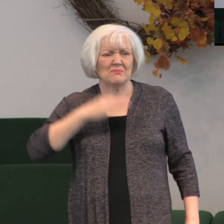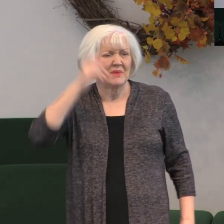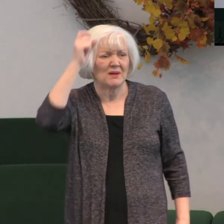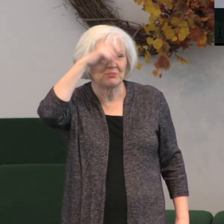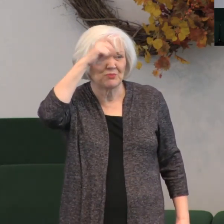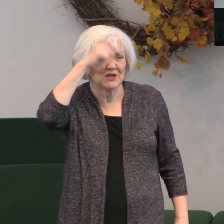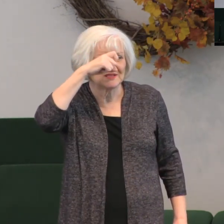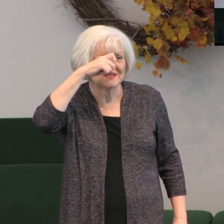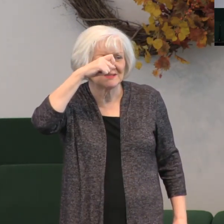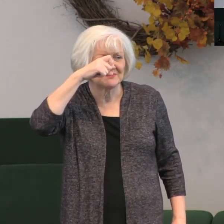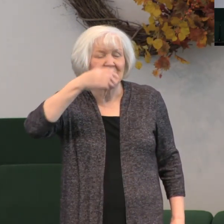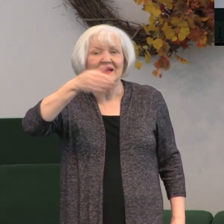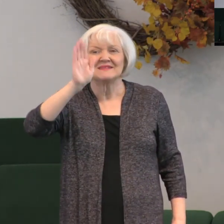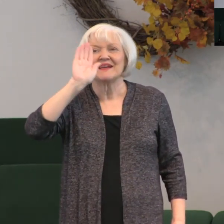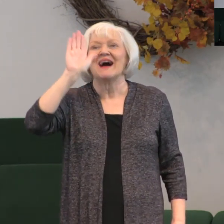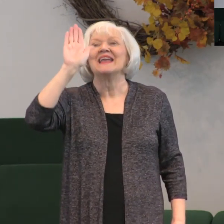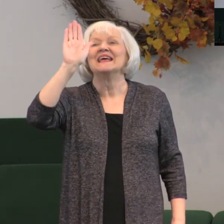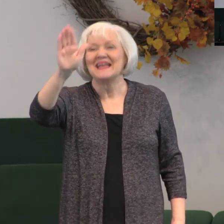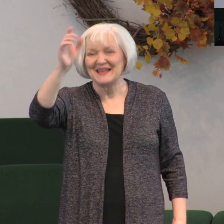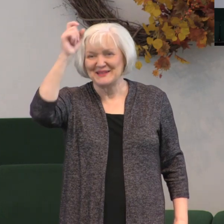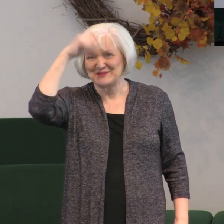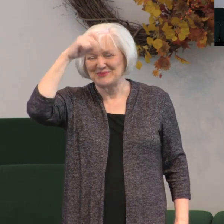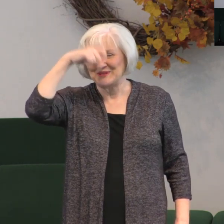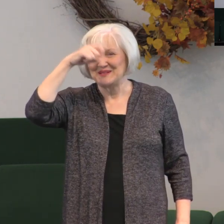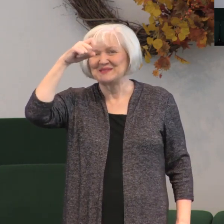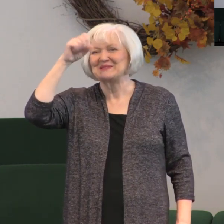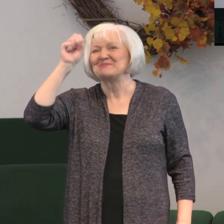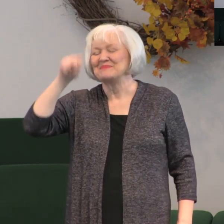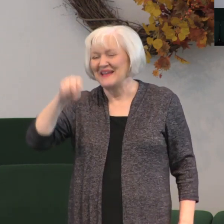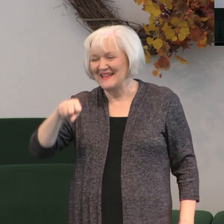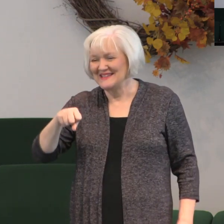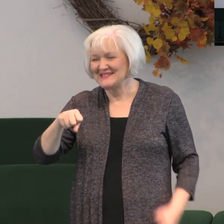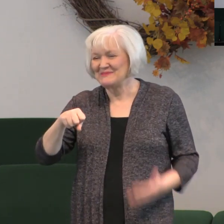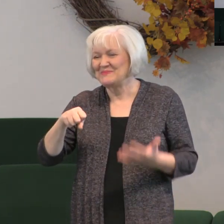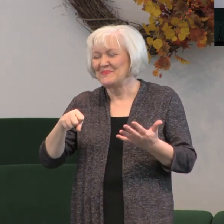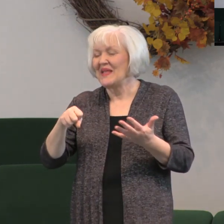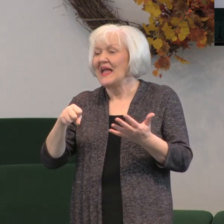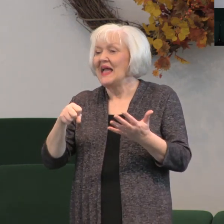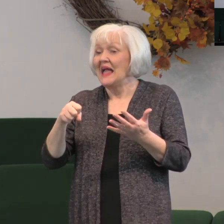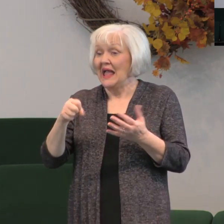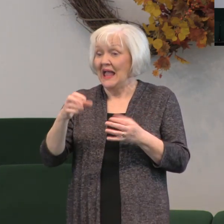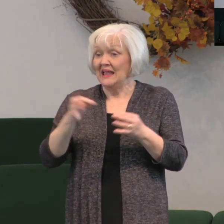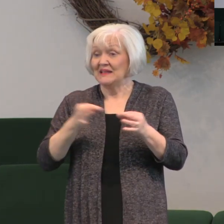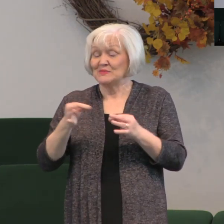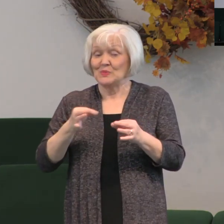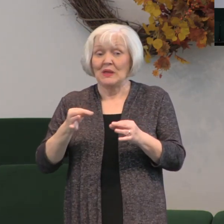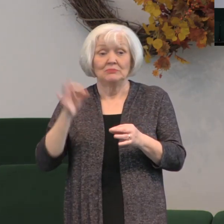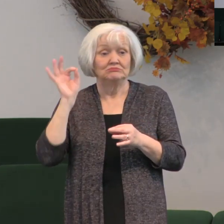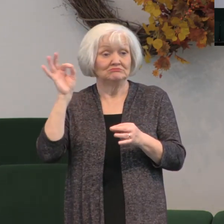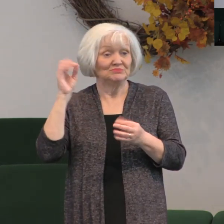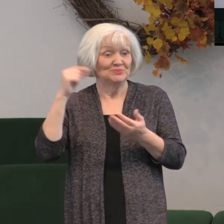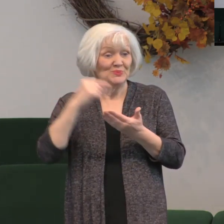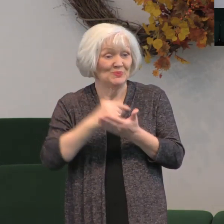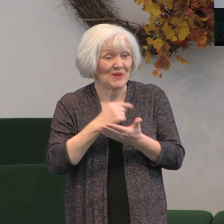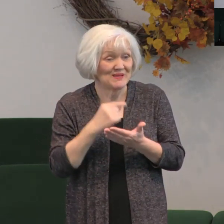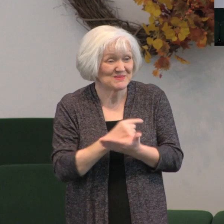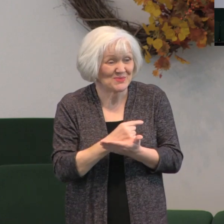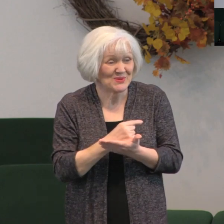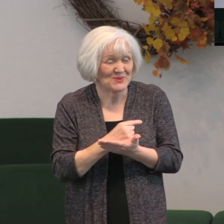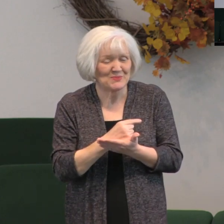it's God's wisdom now he talked about preaching the gospel and